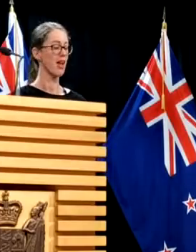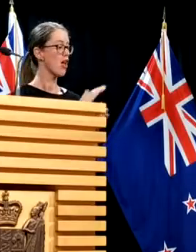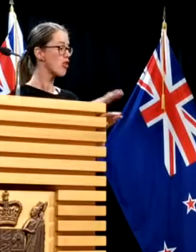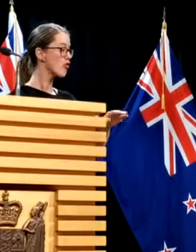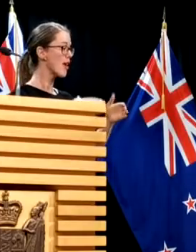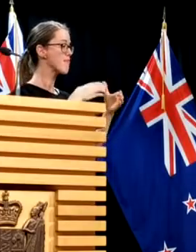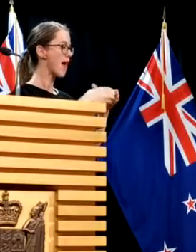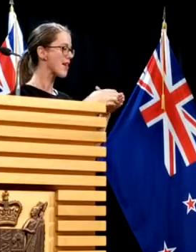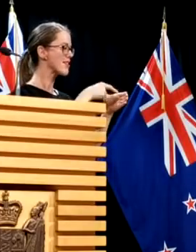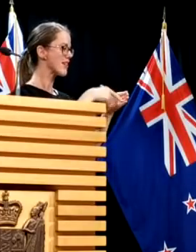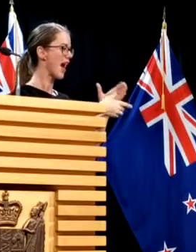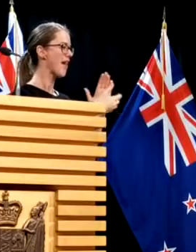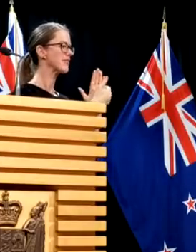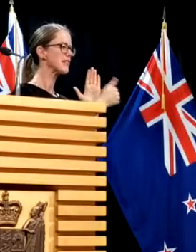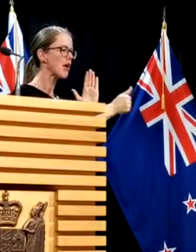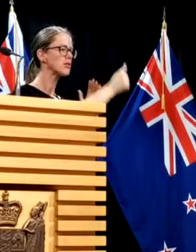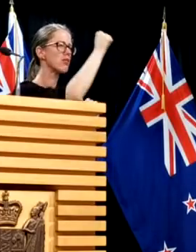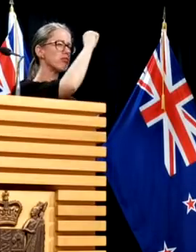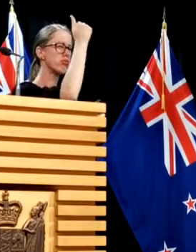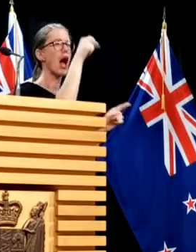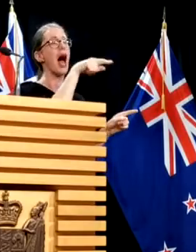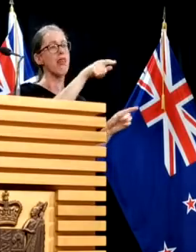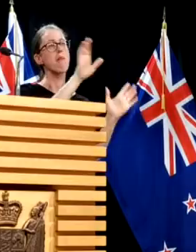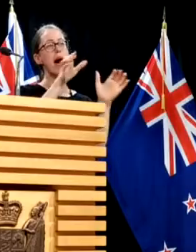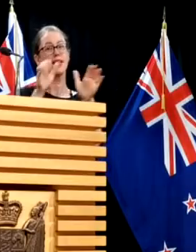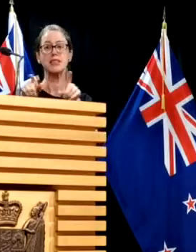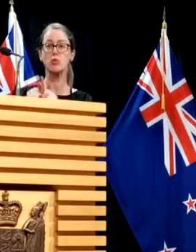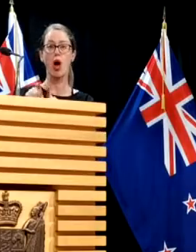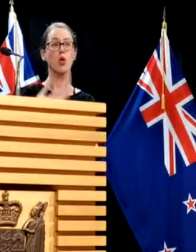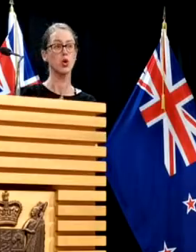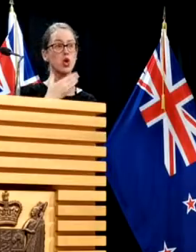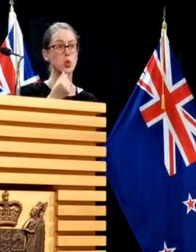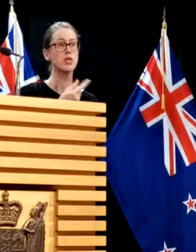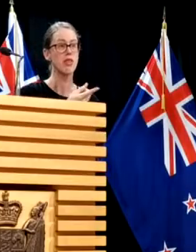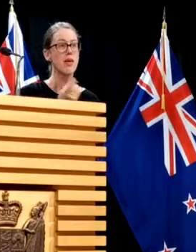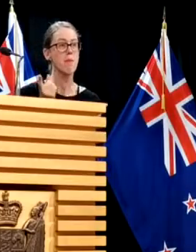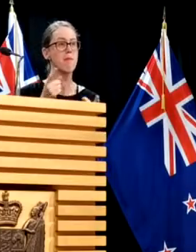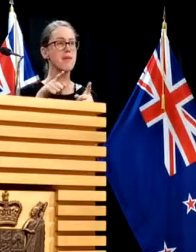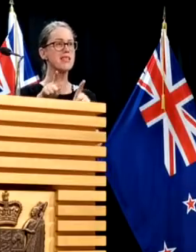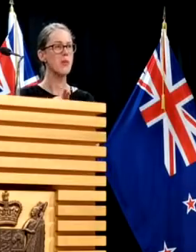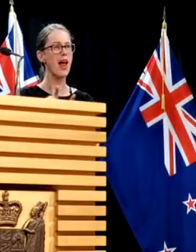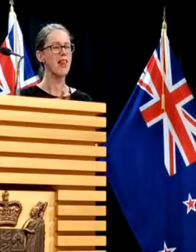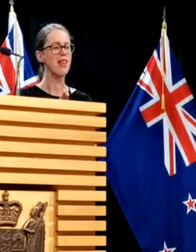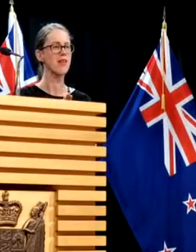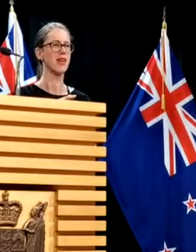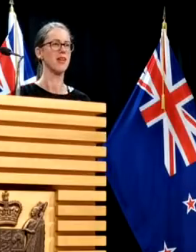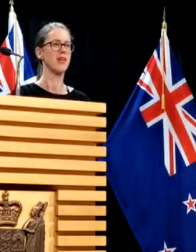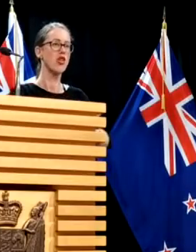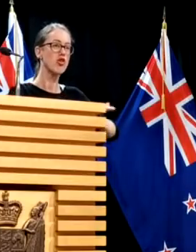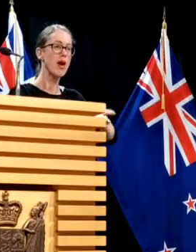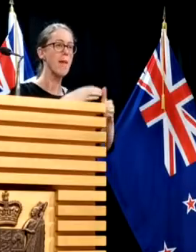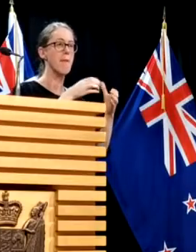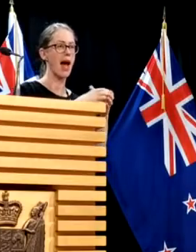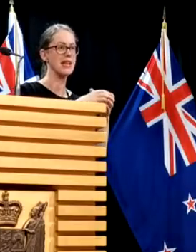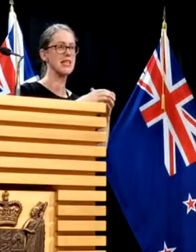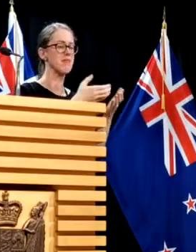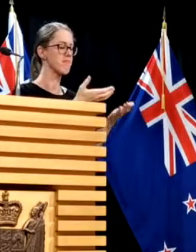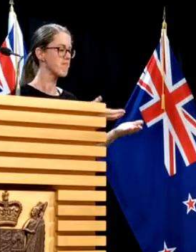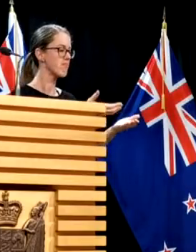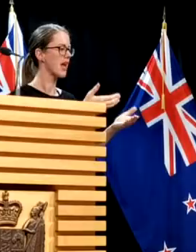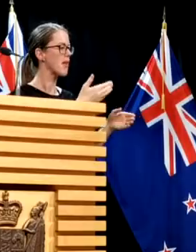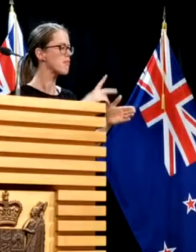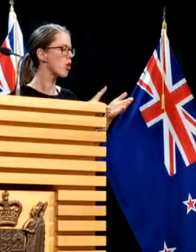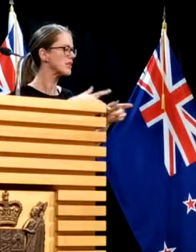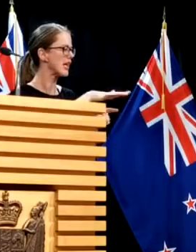talents that exist, of course, in other parties in Parliament. I want to make use of those from the Green Party and work on